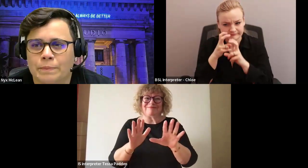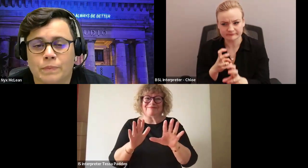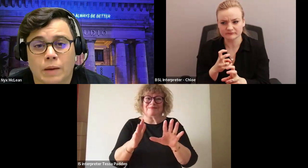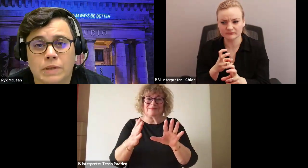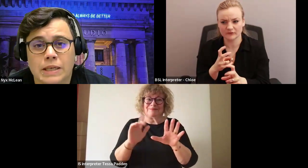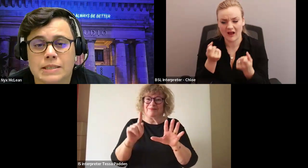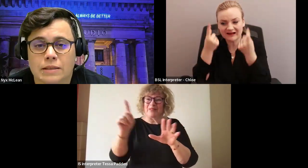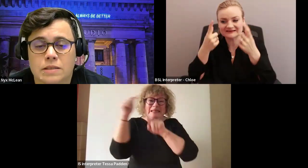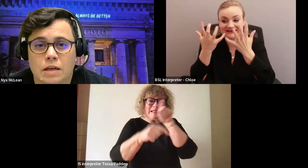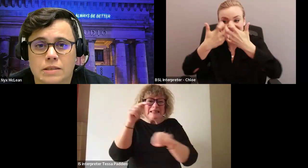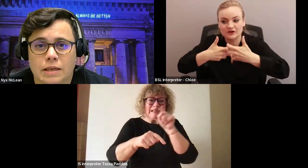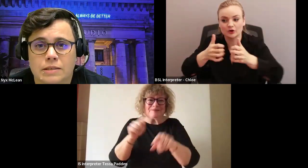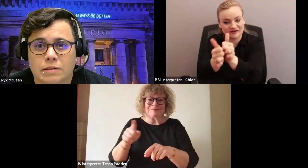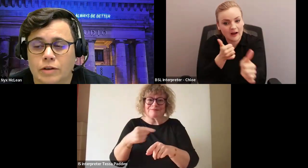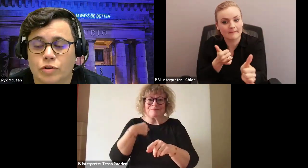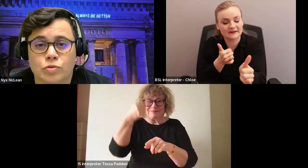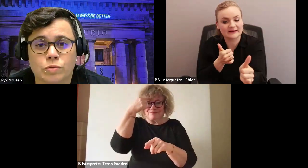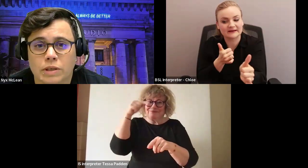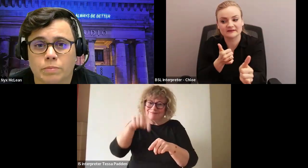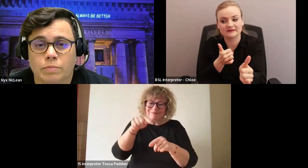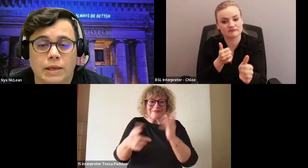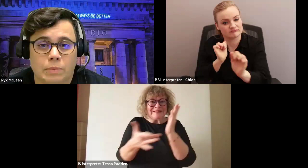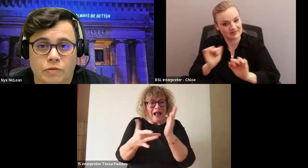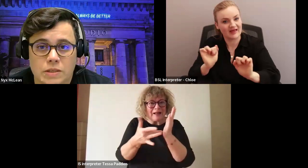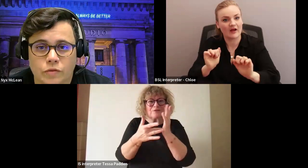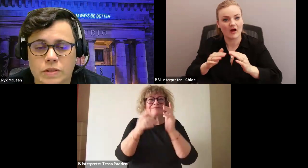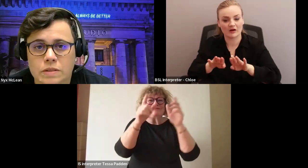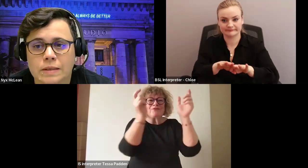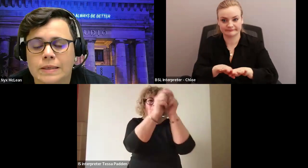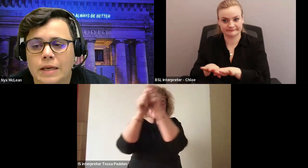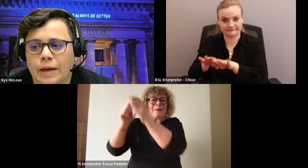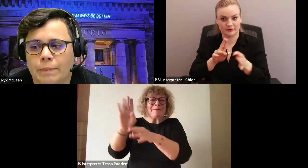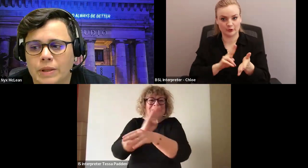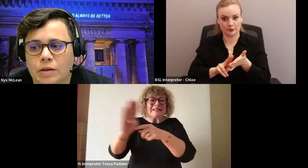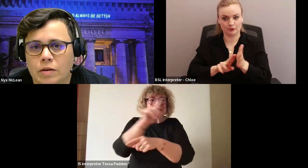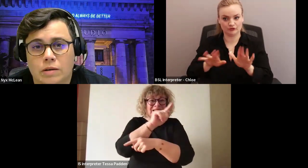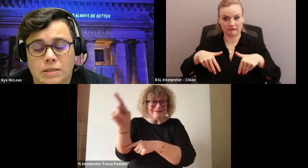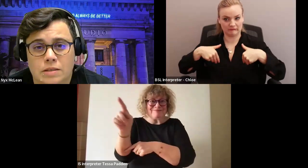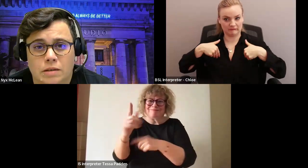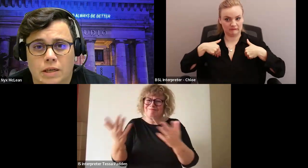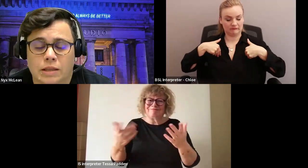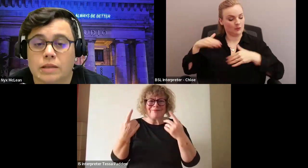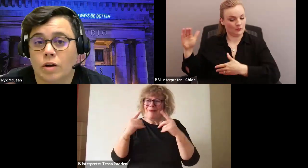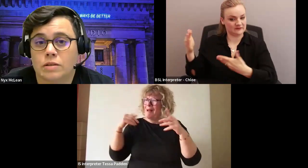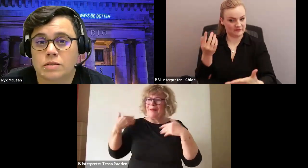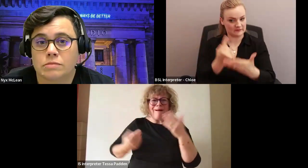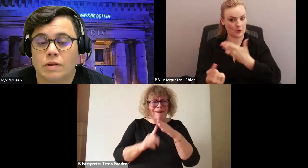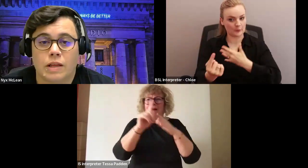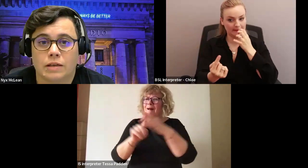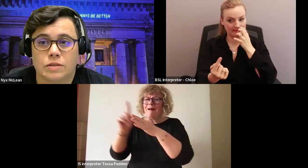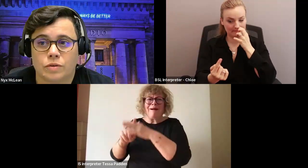technology companies take the stance that they're neutral, they merely provide a service, but they're not necessary, and that they're